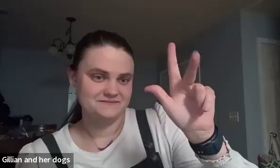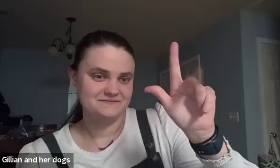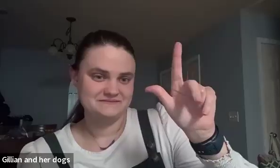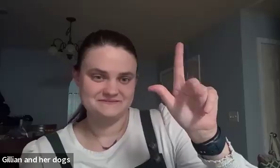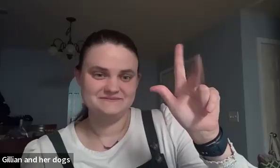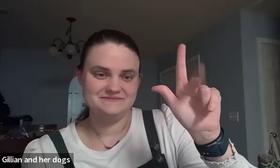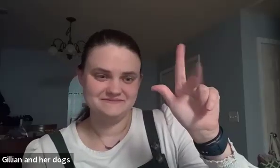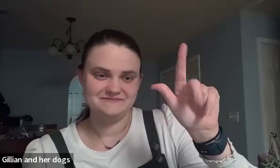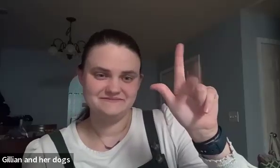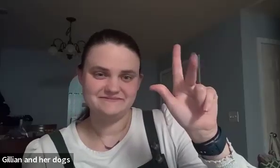mhm,